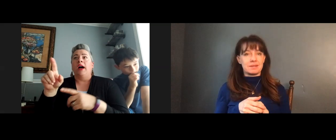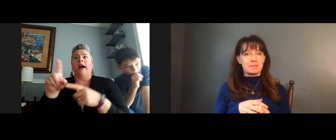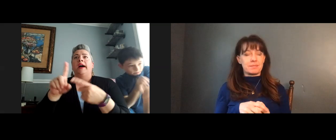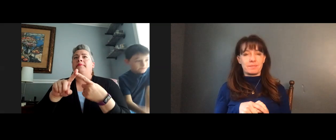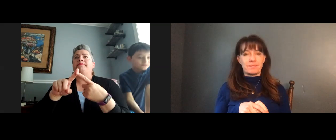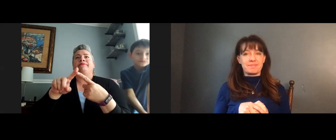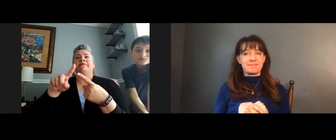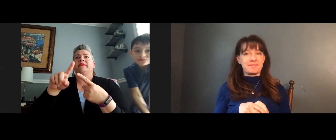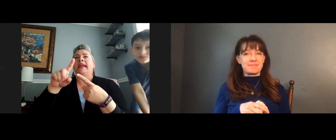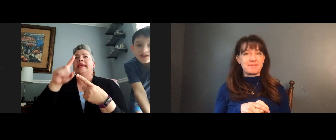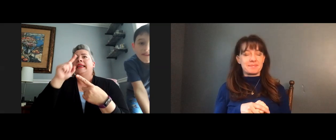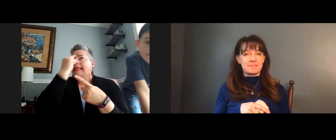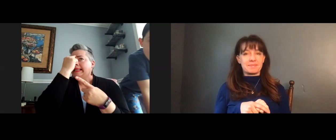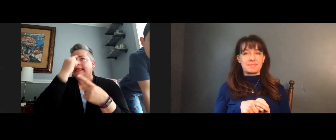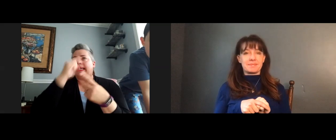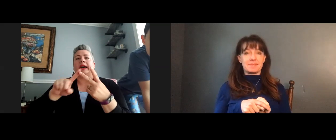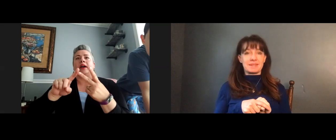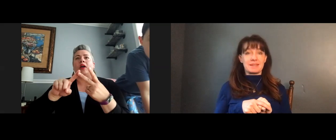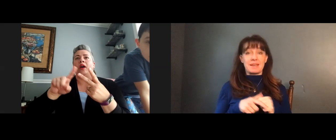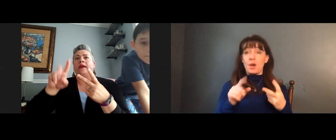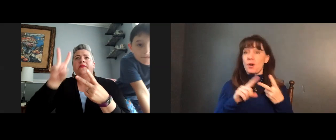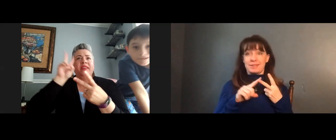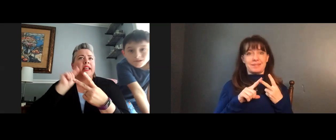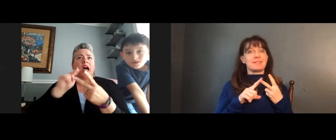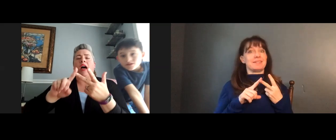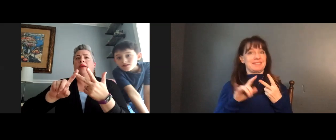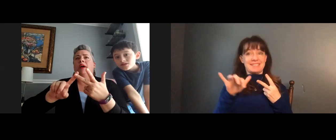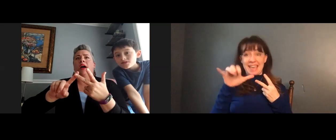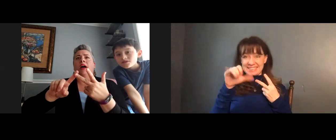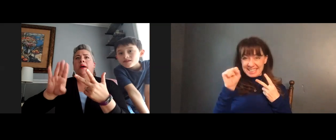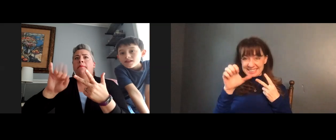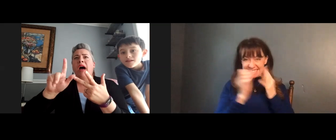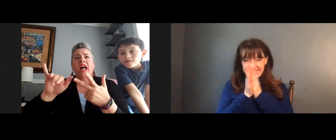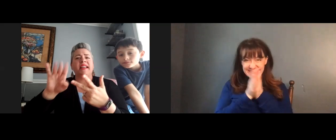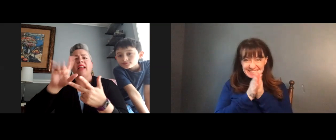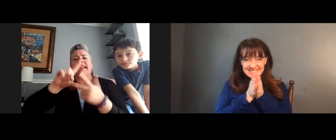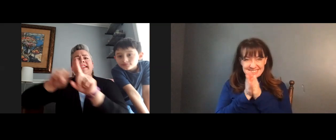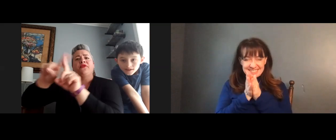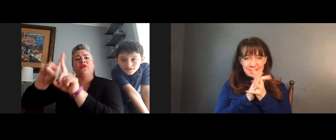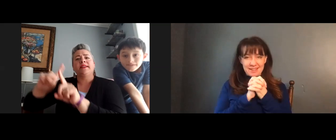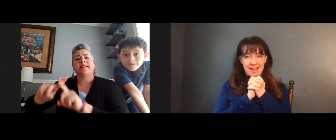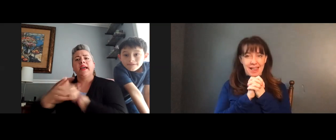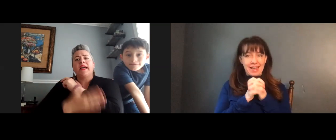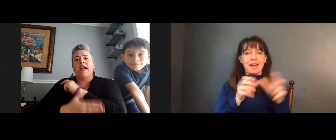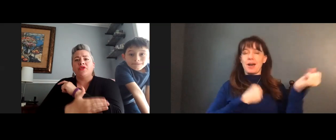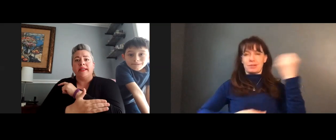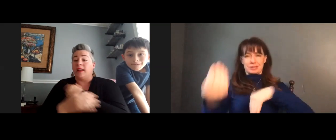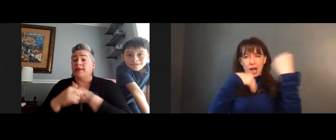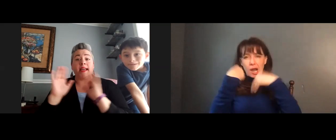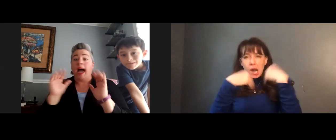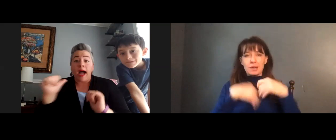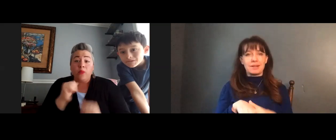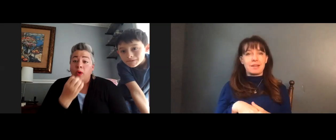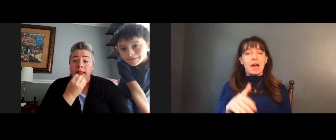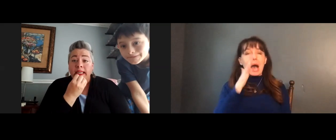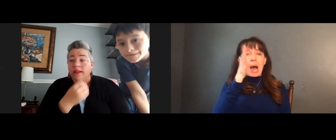um like india uh vietnam uh bali like different countries and i